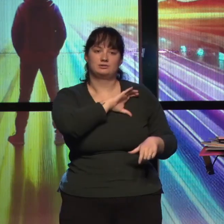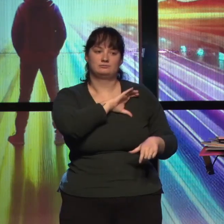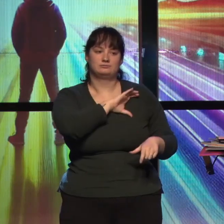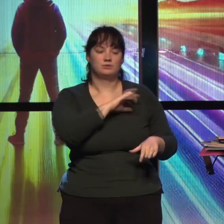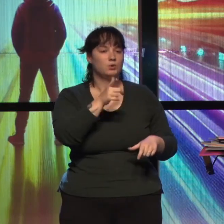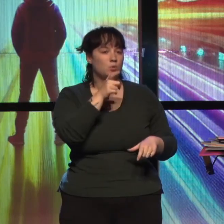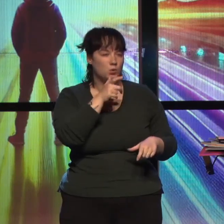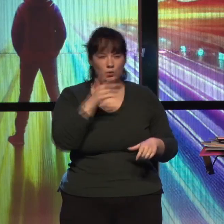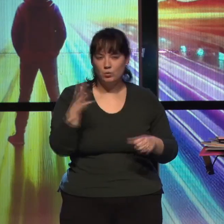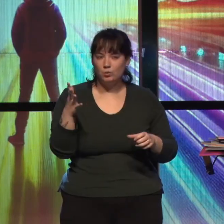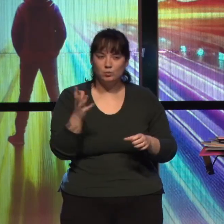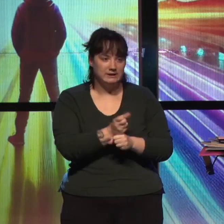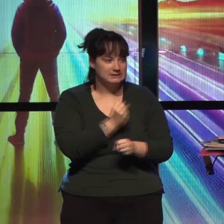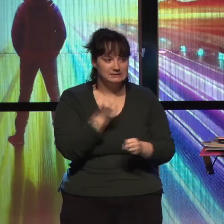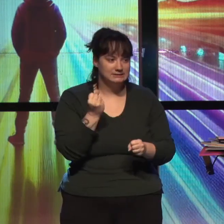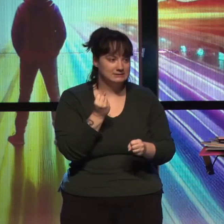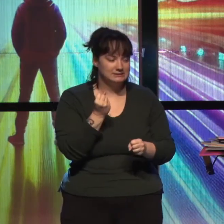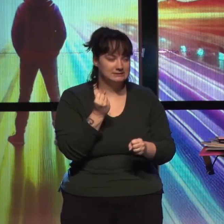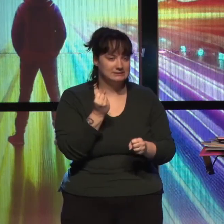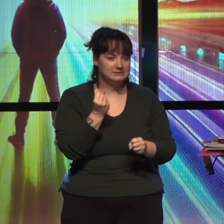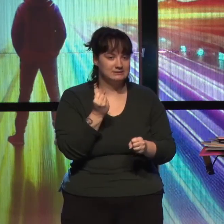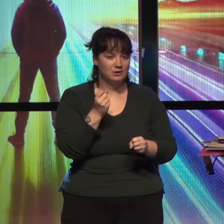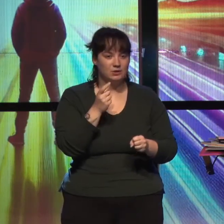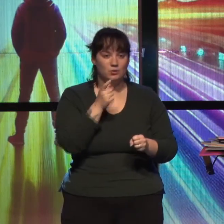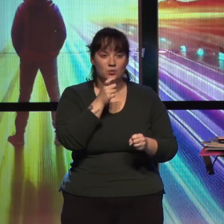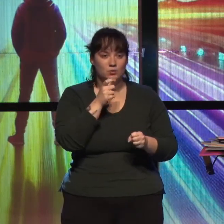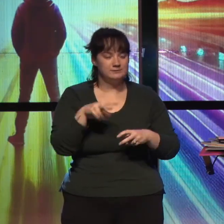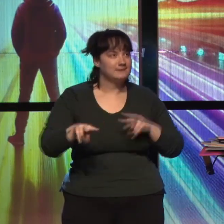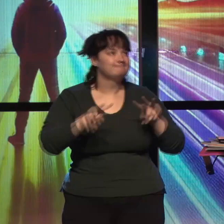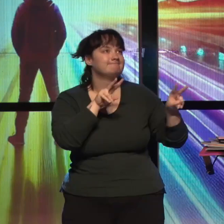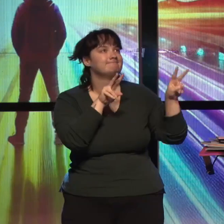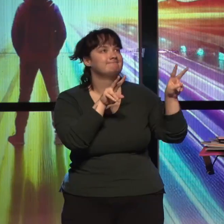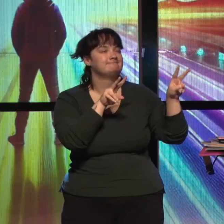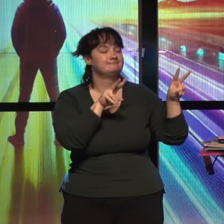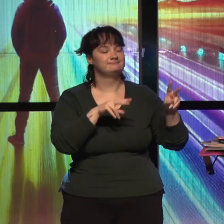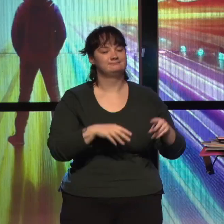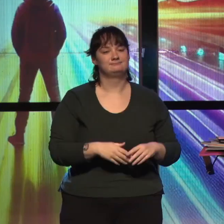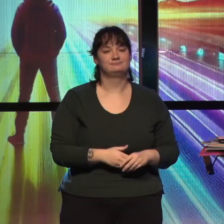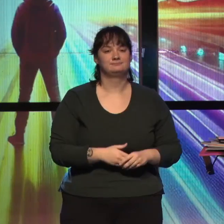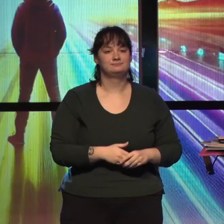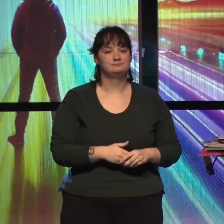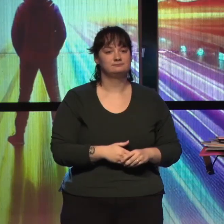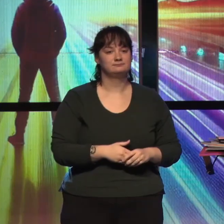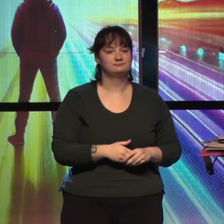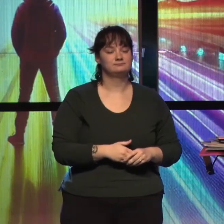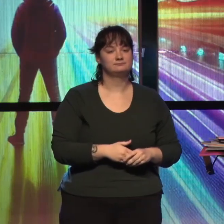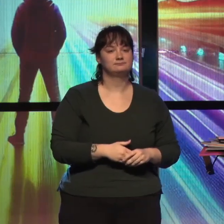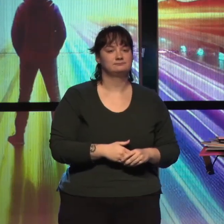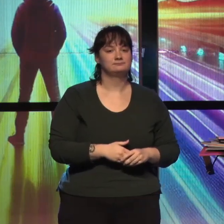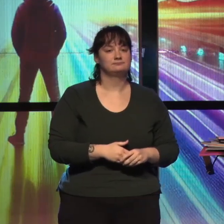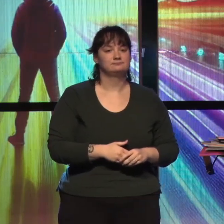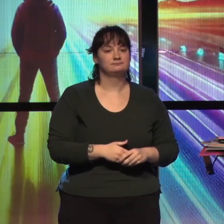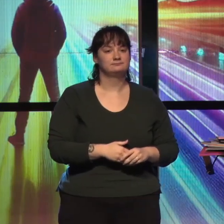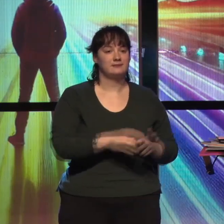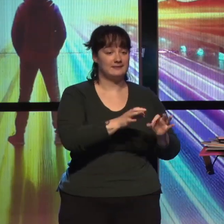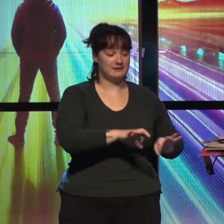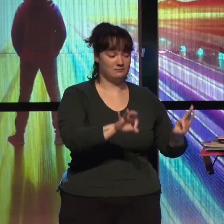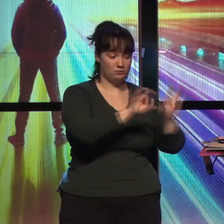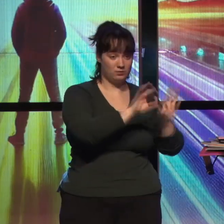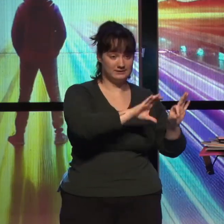the show, at the curtain call, that everybody cheers really loud for? Right? So here's the thing. The major players on Team